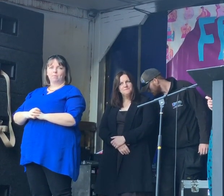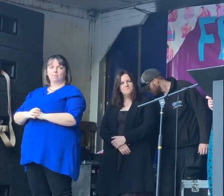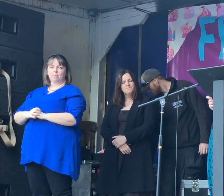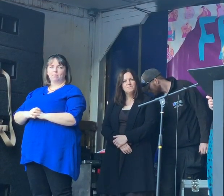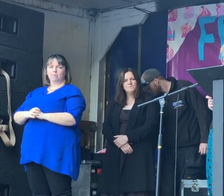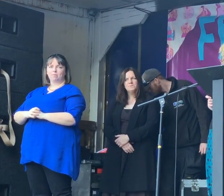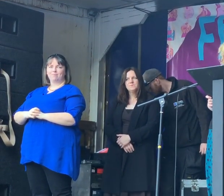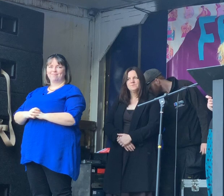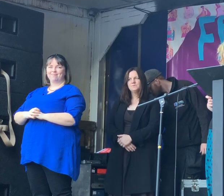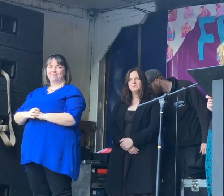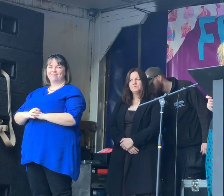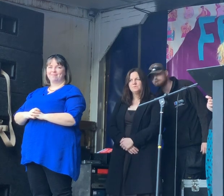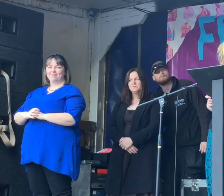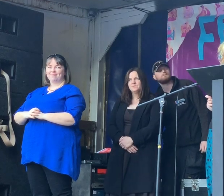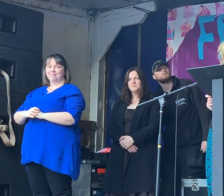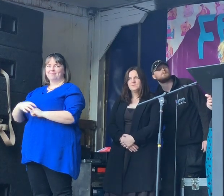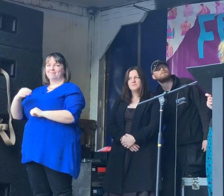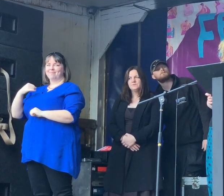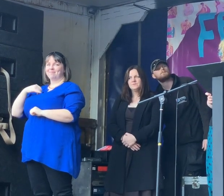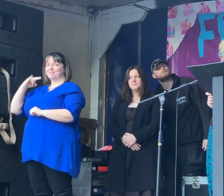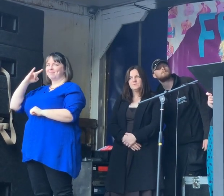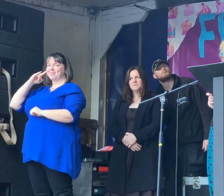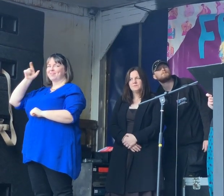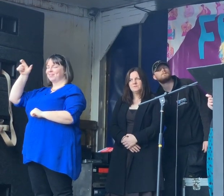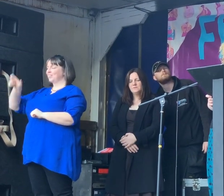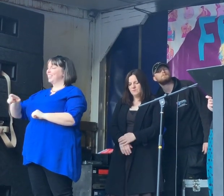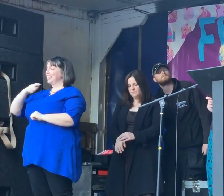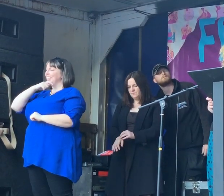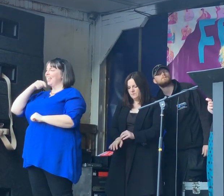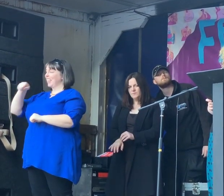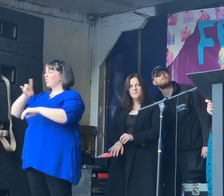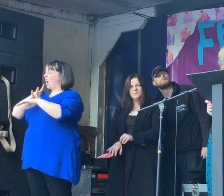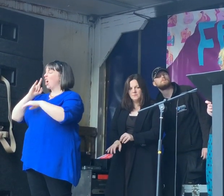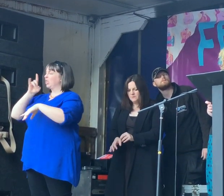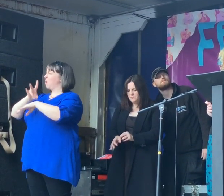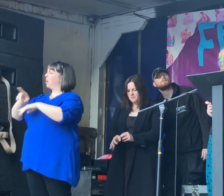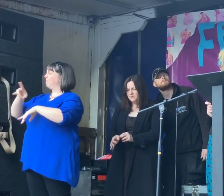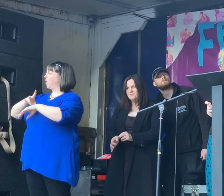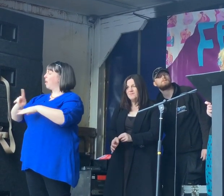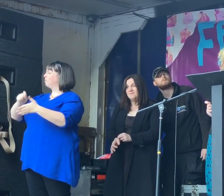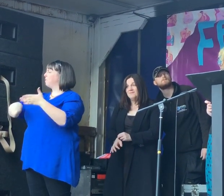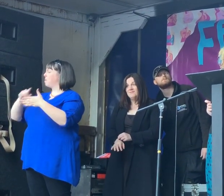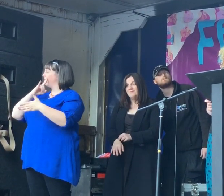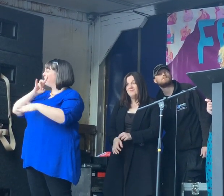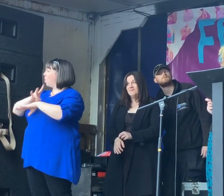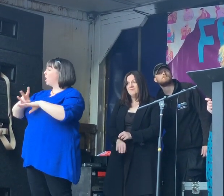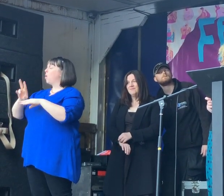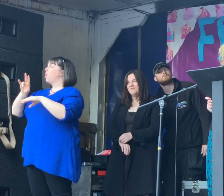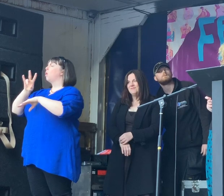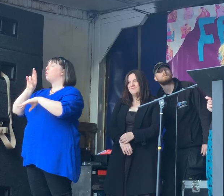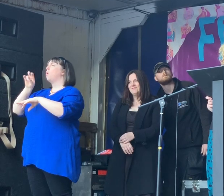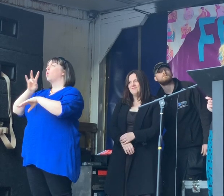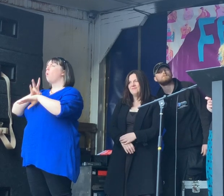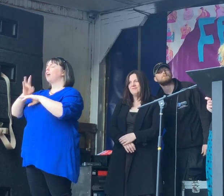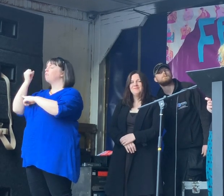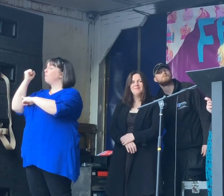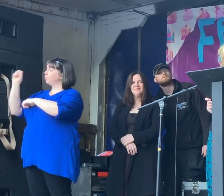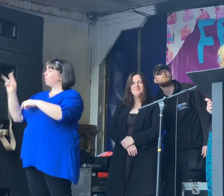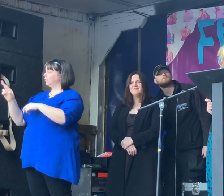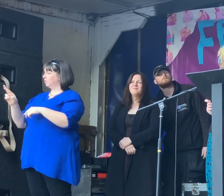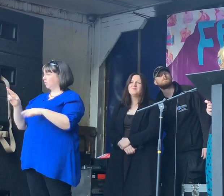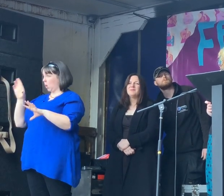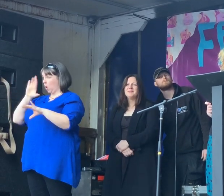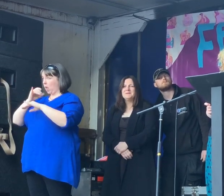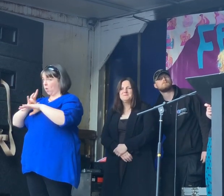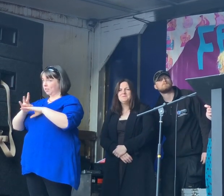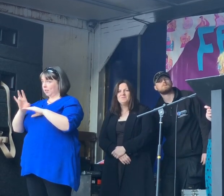Yeah. I heard some person say that this was a quiet referendum, or quiet revolution. Does this look